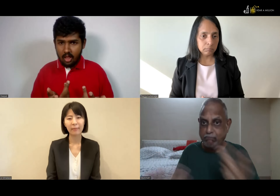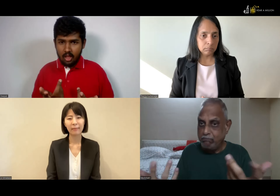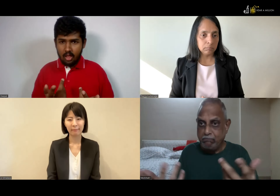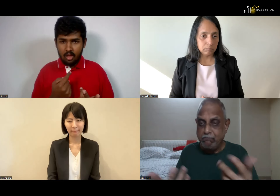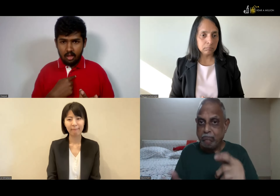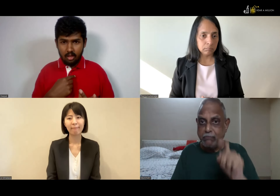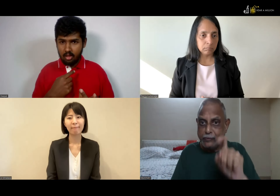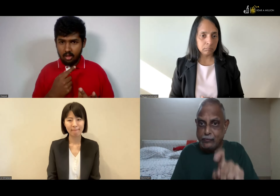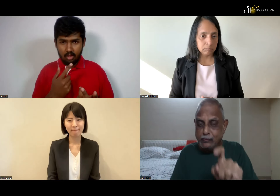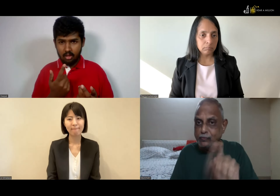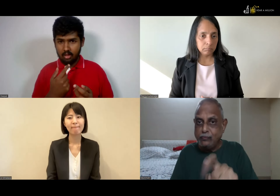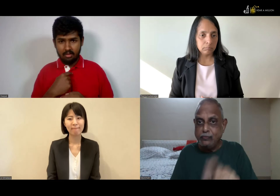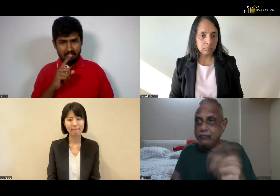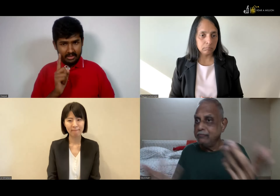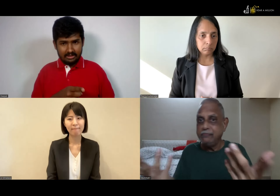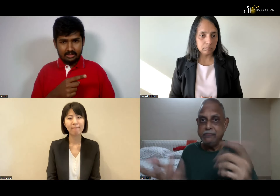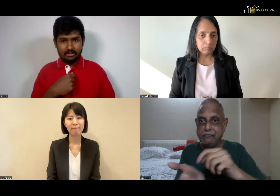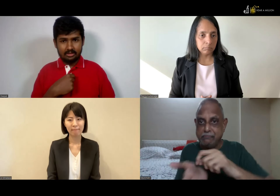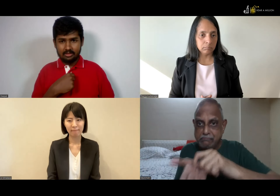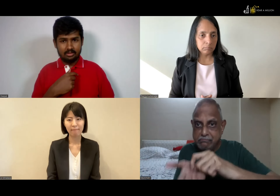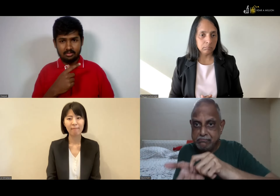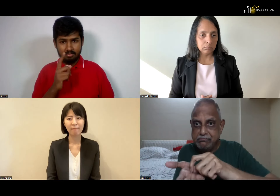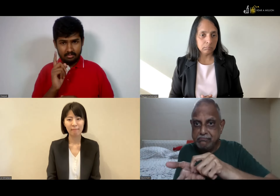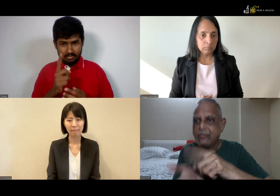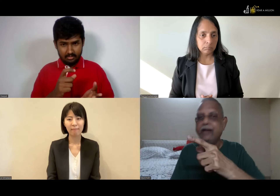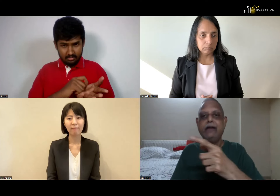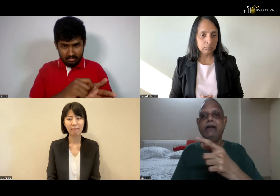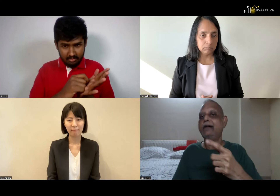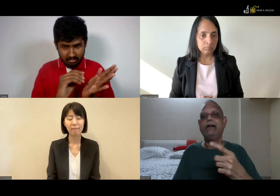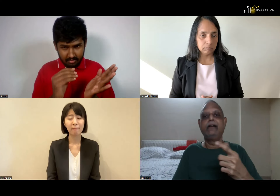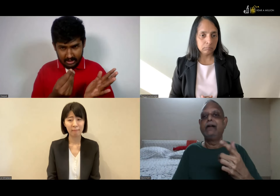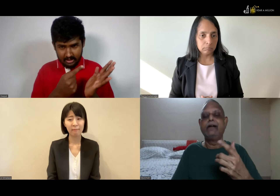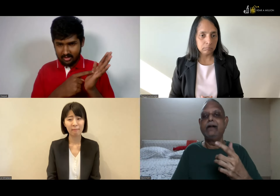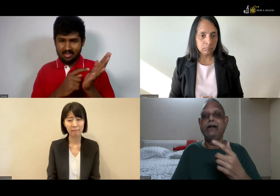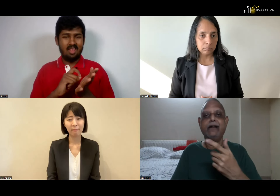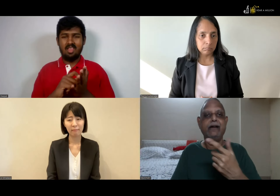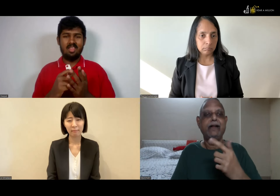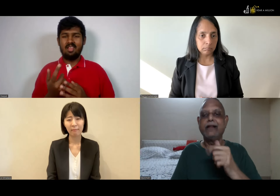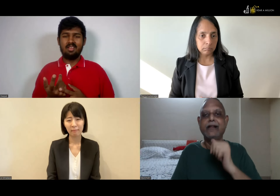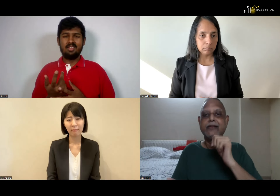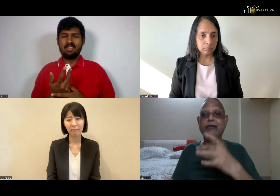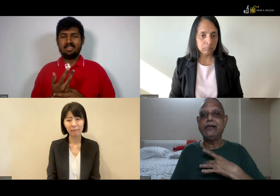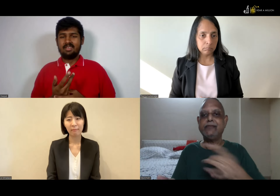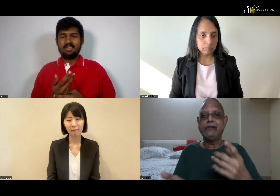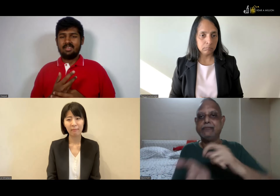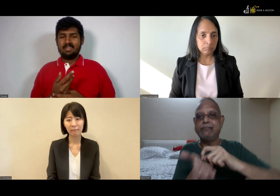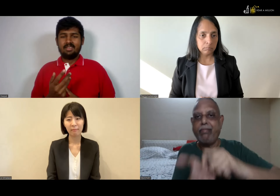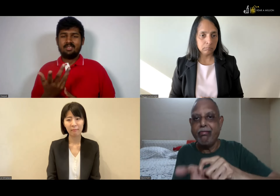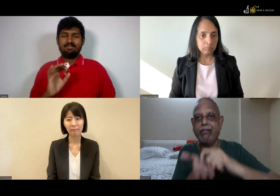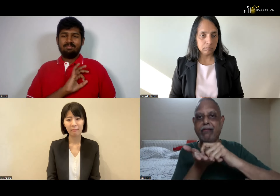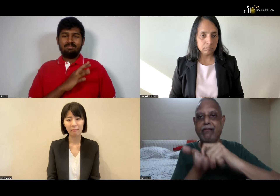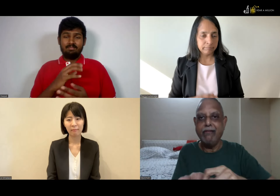And um, yeah, we have to. I mean, we could like communicate using writing, etc., but they're not like interested